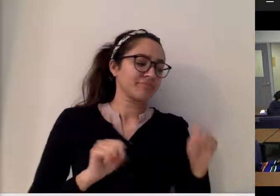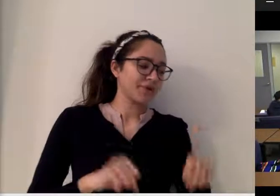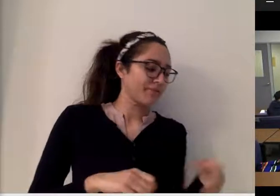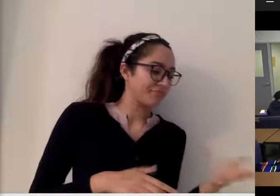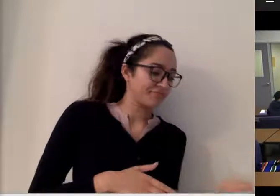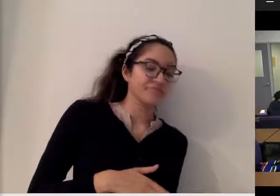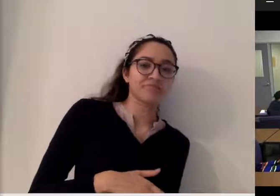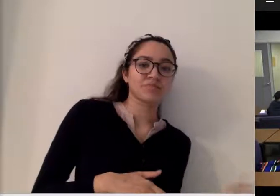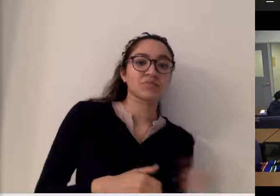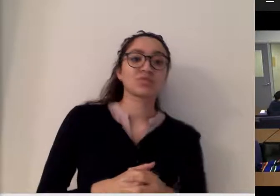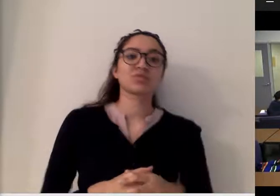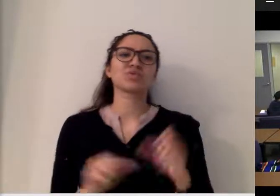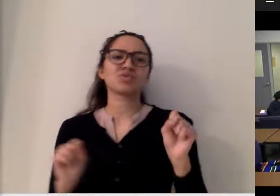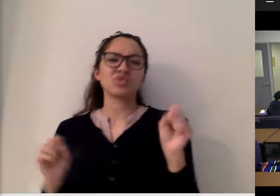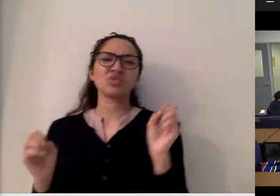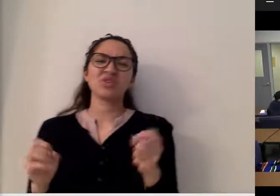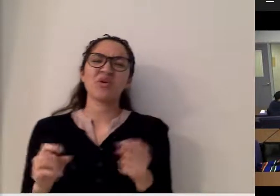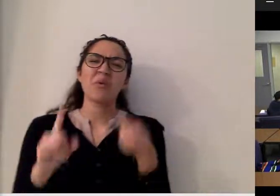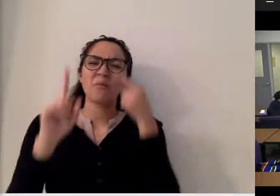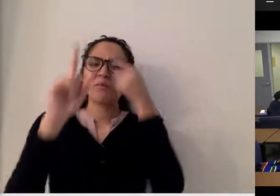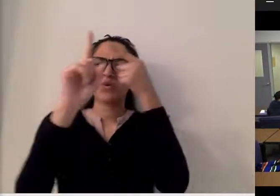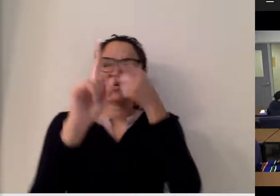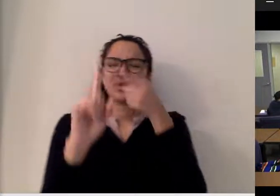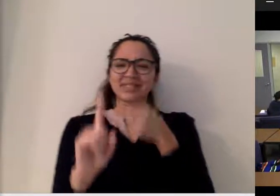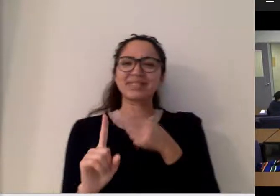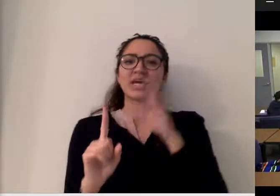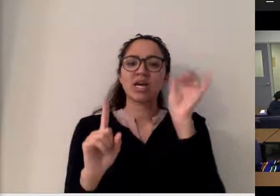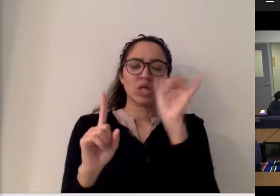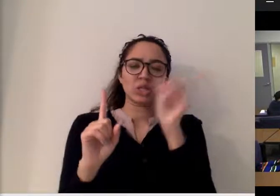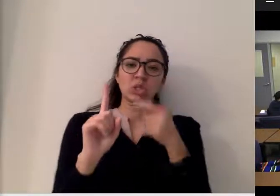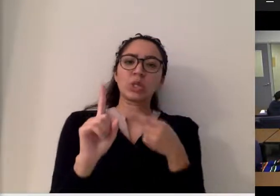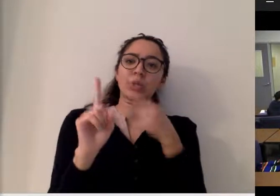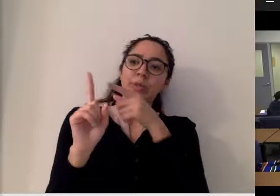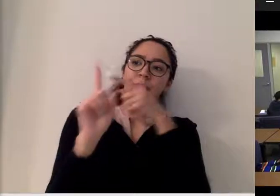couple of little sub-points, so this will hopefully be easy for you to follow.